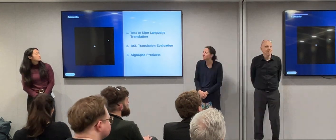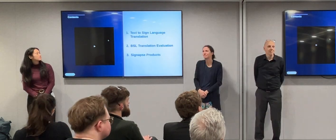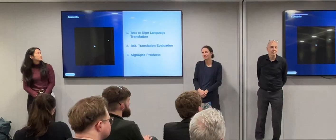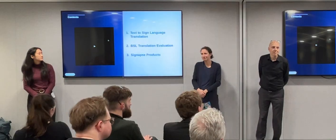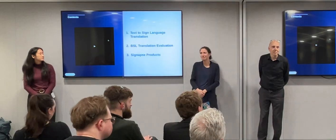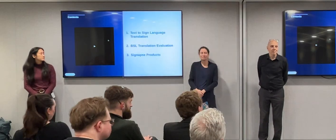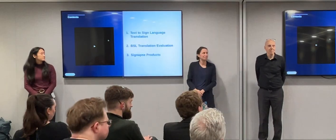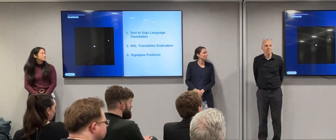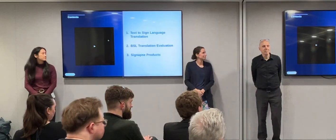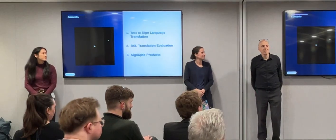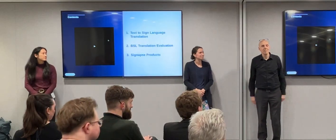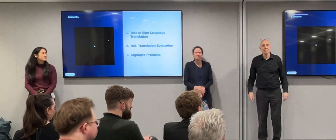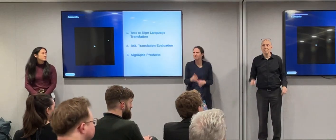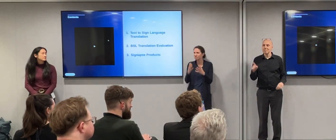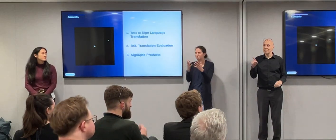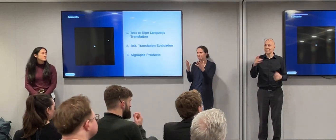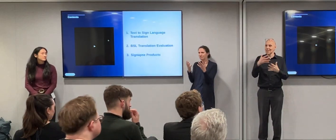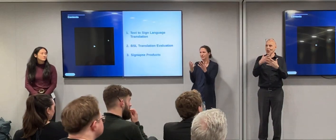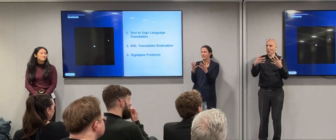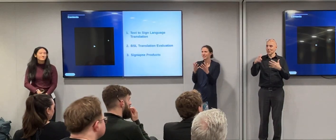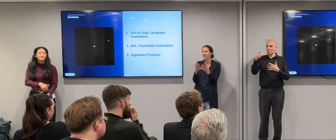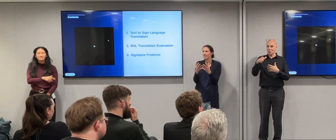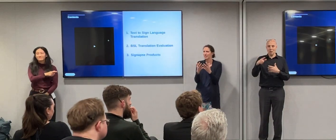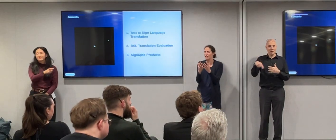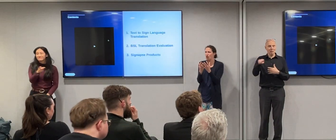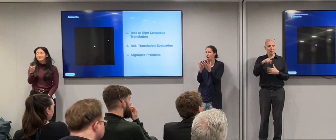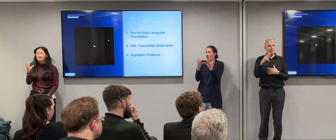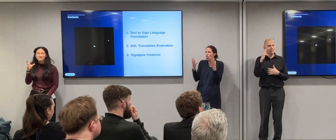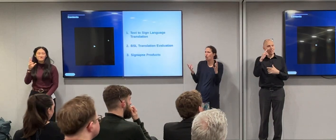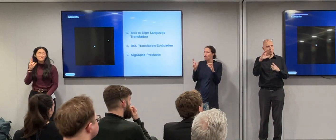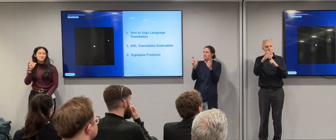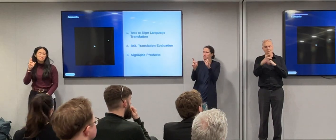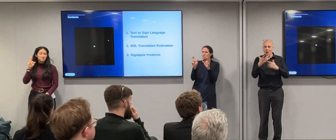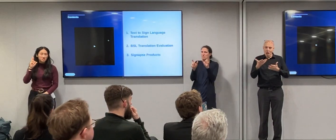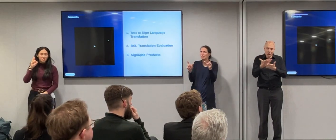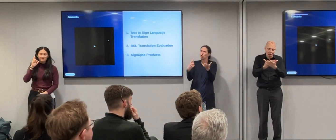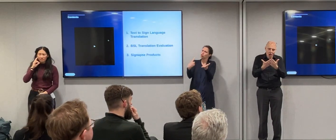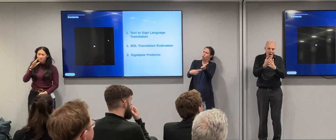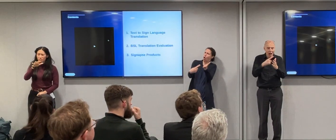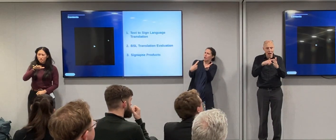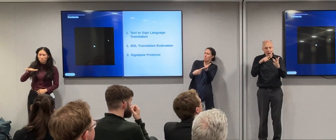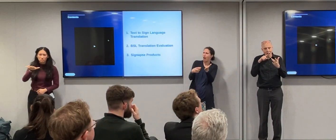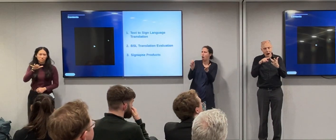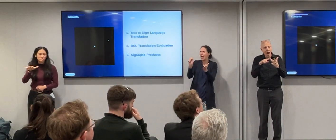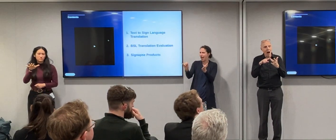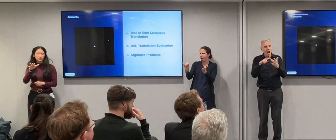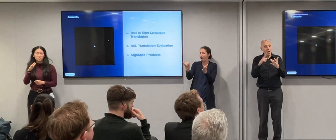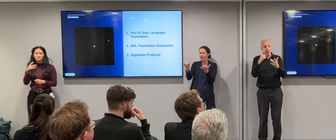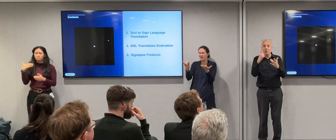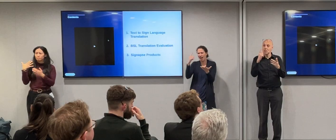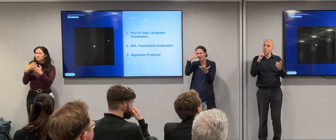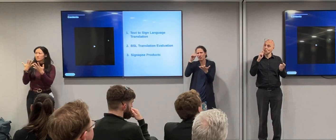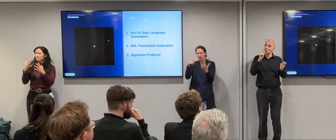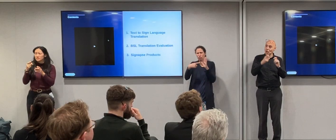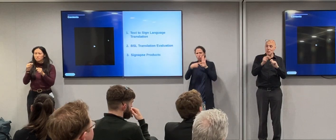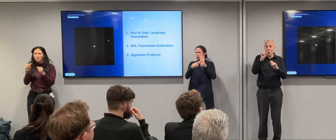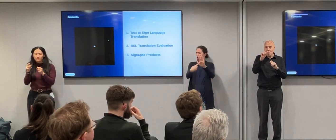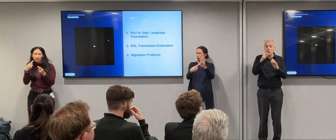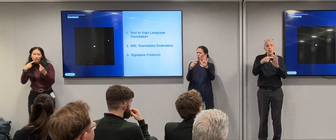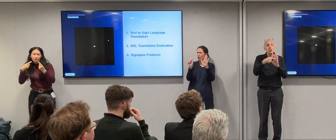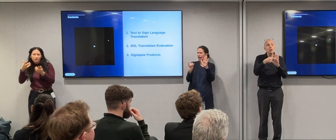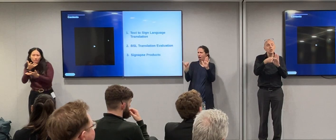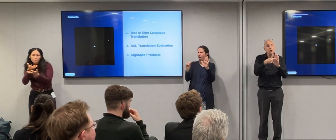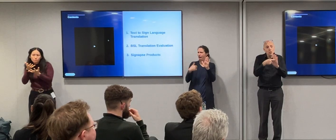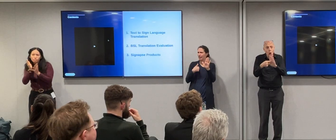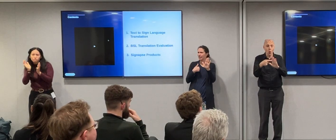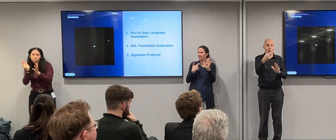I feel like a lot of people at the moment in the deaf community kind of talk about AI, and I feel like one of the things that needs to change is kind of showing AI a little bit, which is why I'm